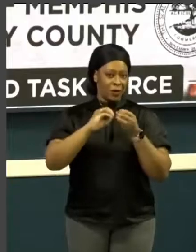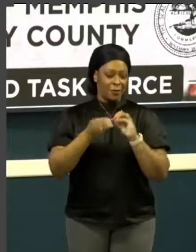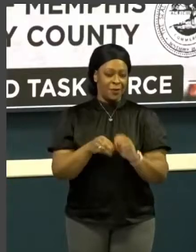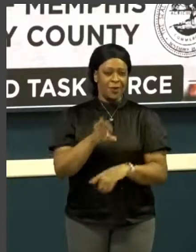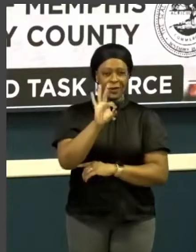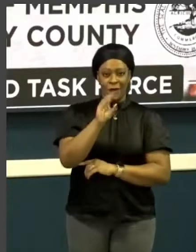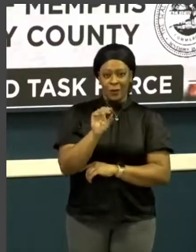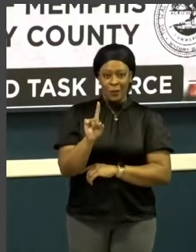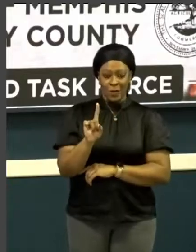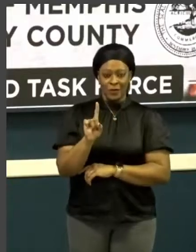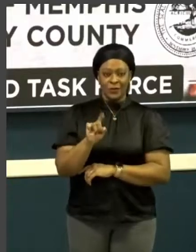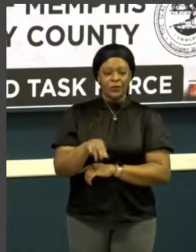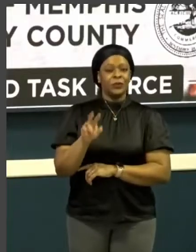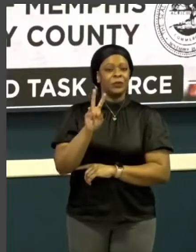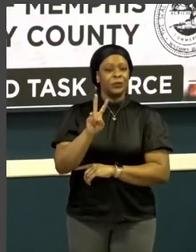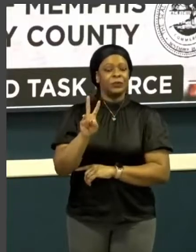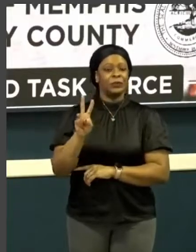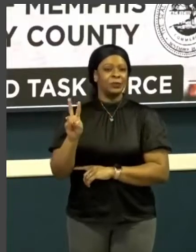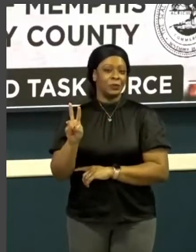at